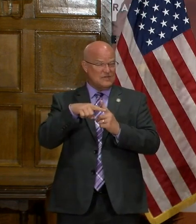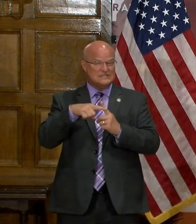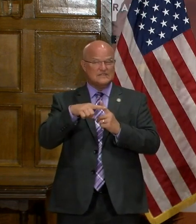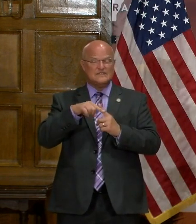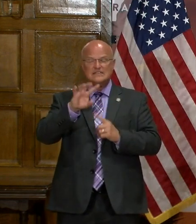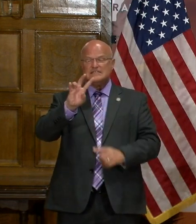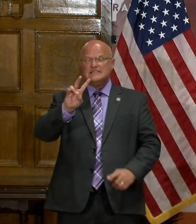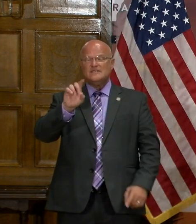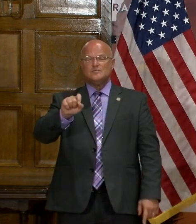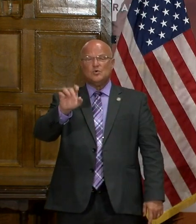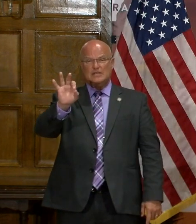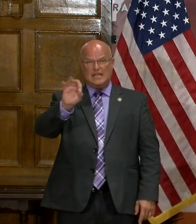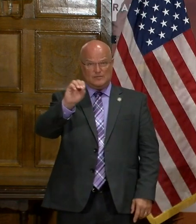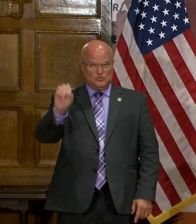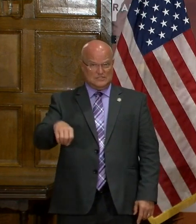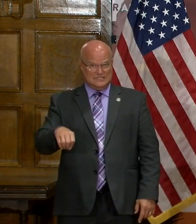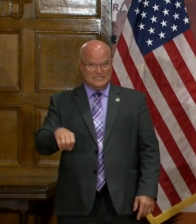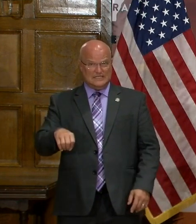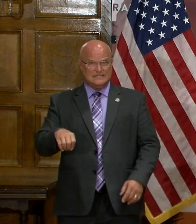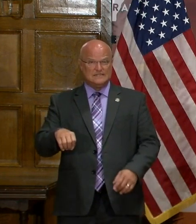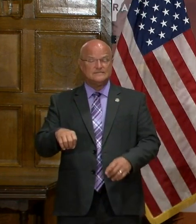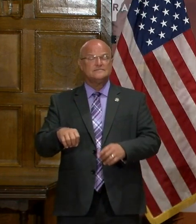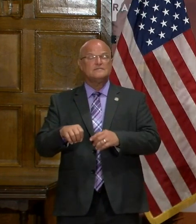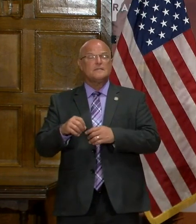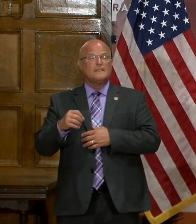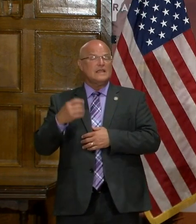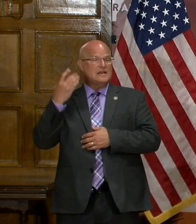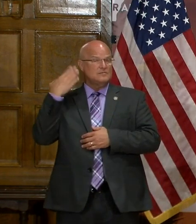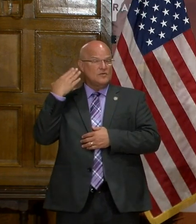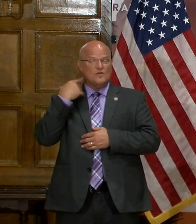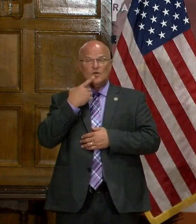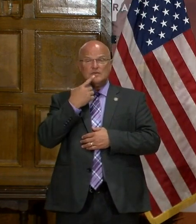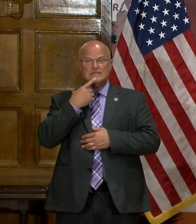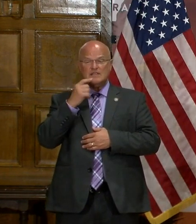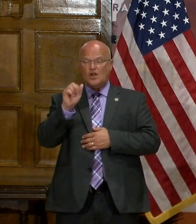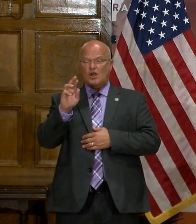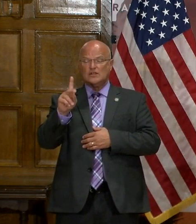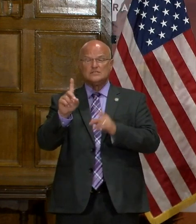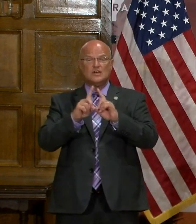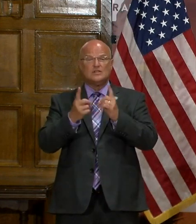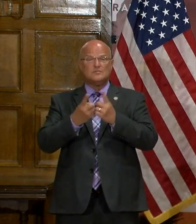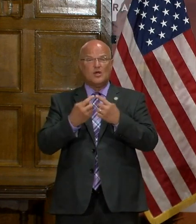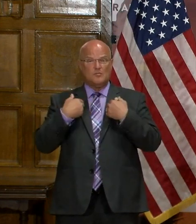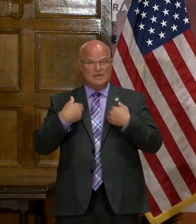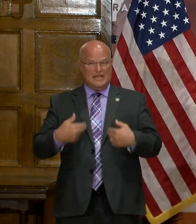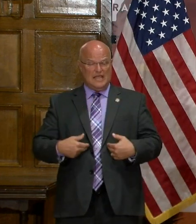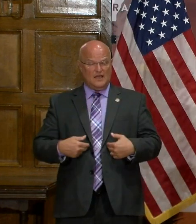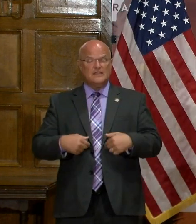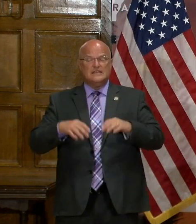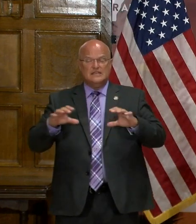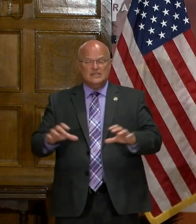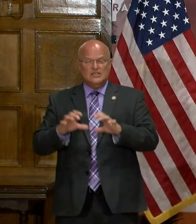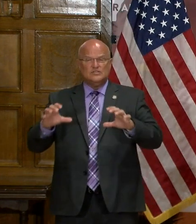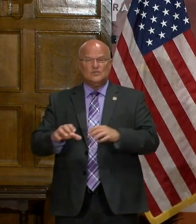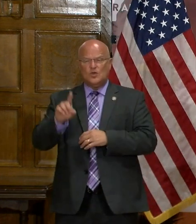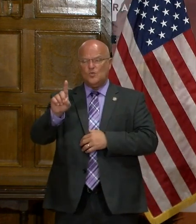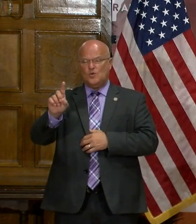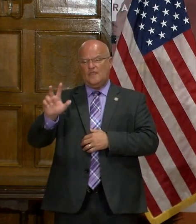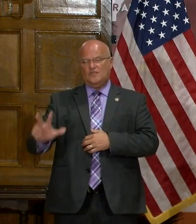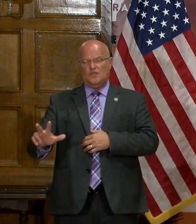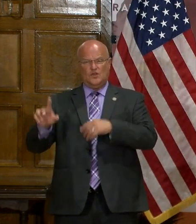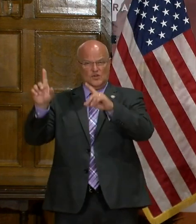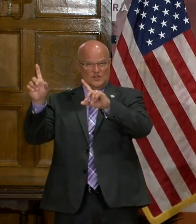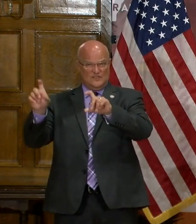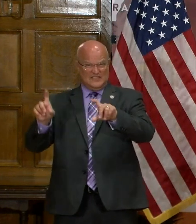positivity is 7.9%. As mentioned previously, Arkansas Department of Health Public Laboratory is doing approximately 1/3 of the